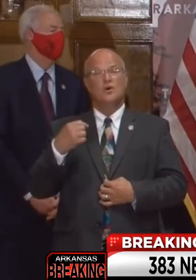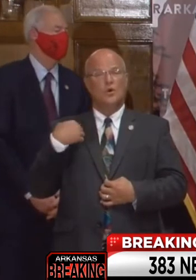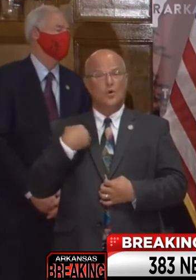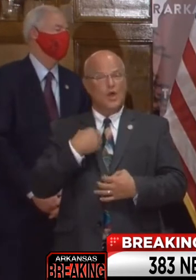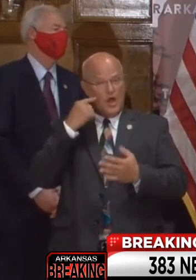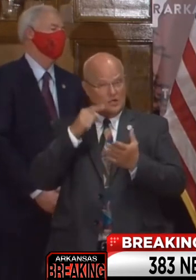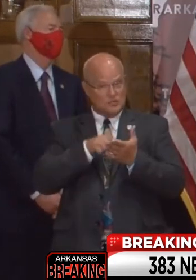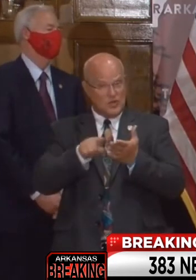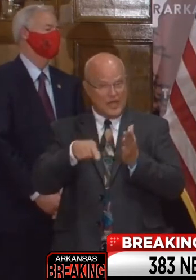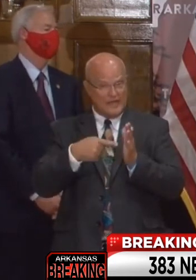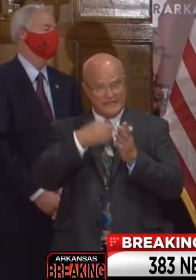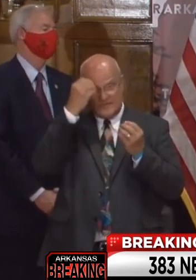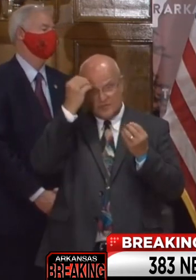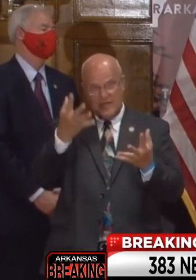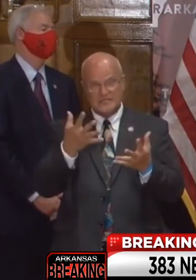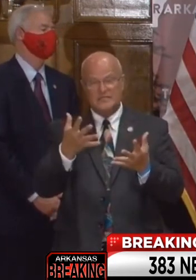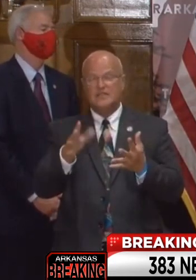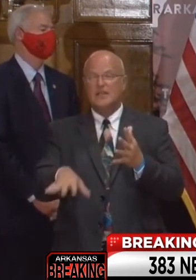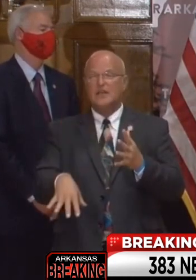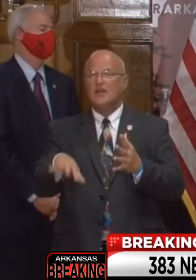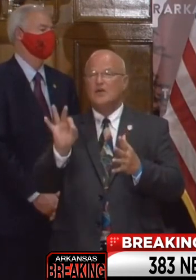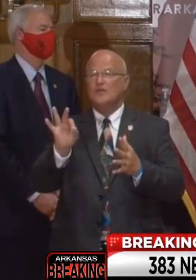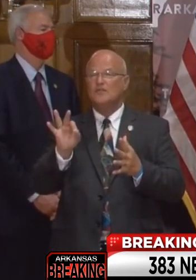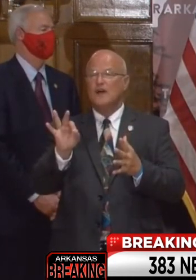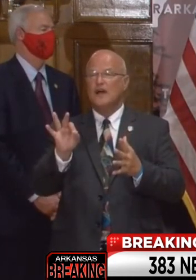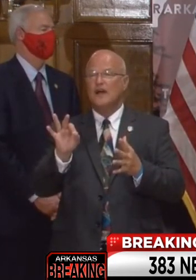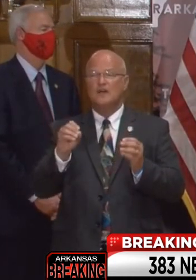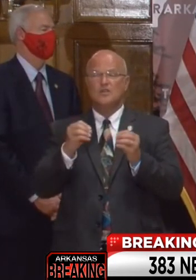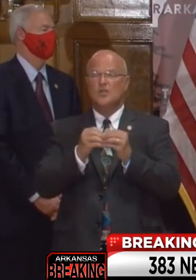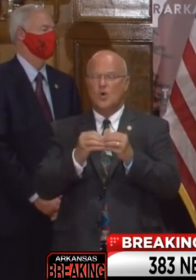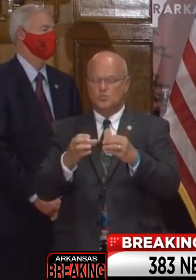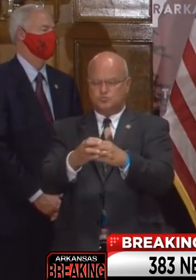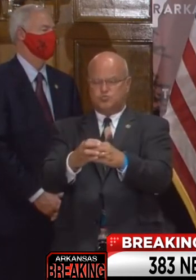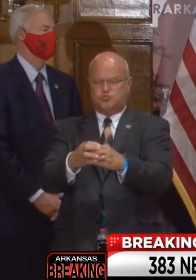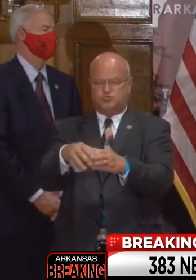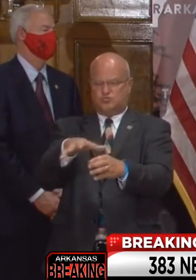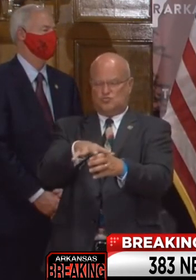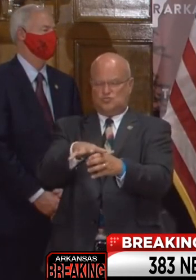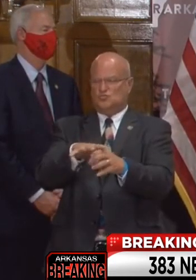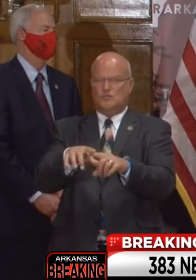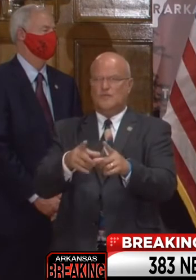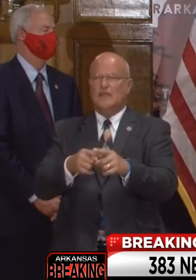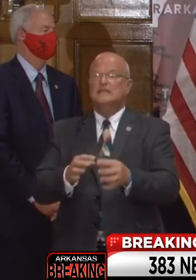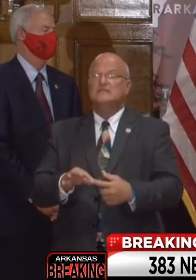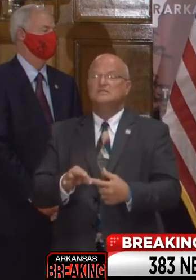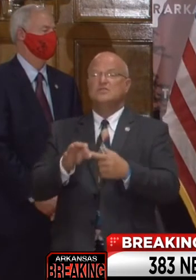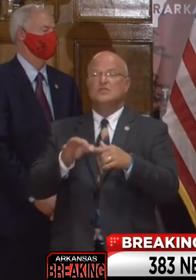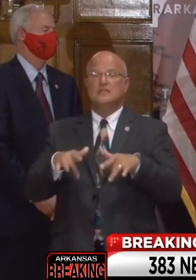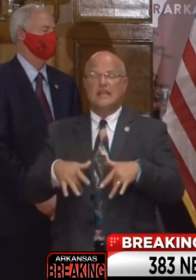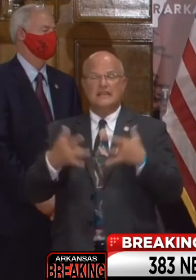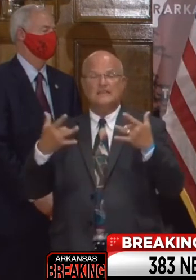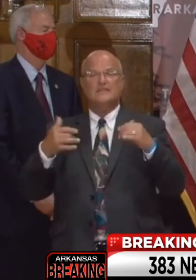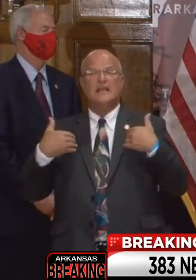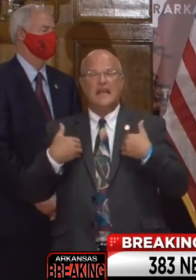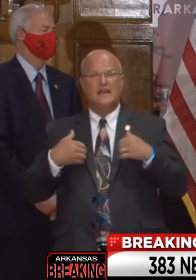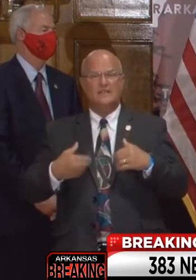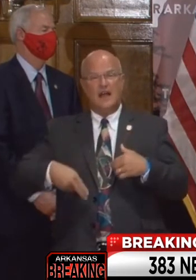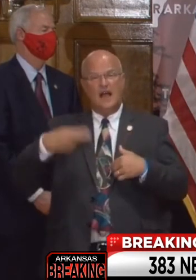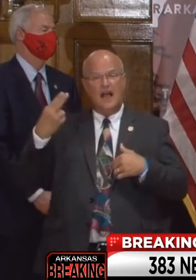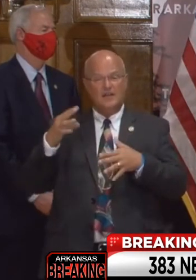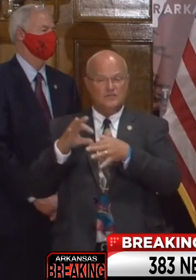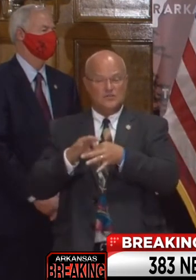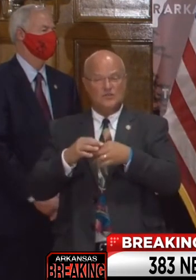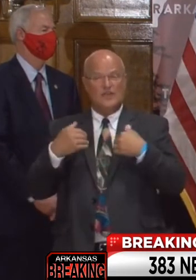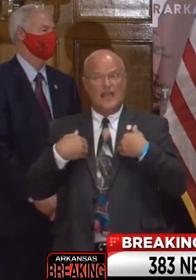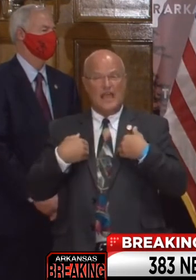We are tracking this, and we find, no clustering per se. There are certain activities that have higher